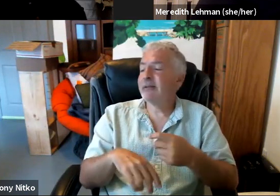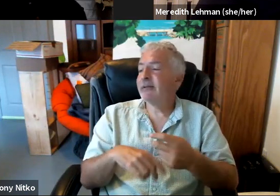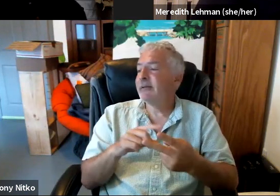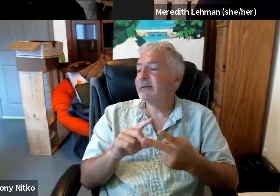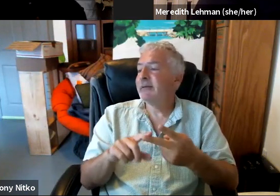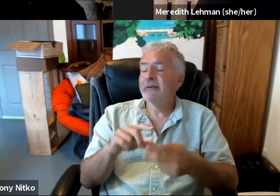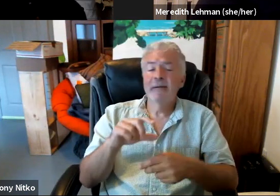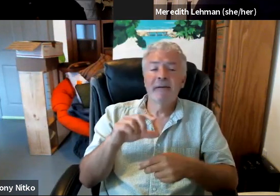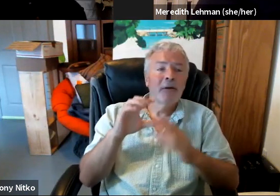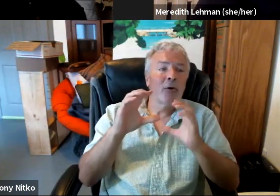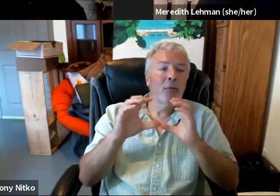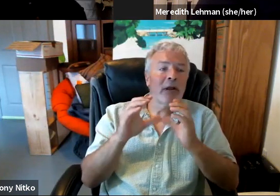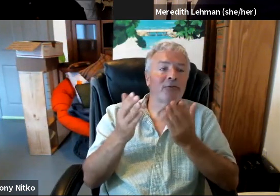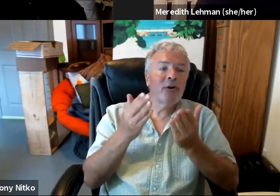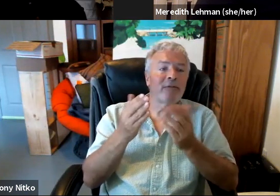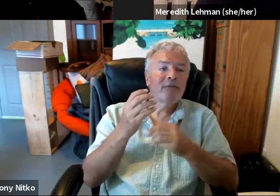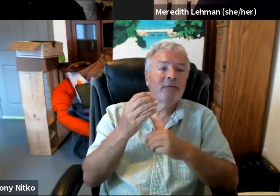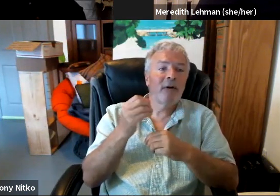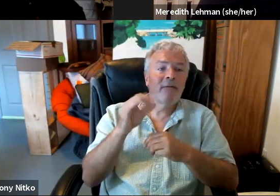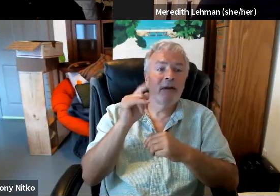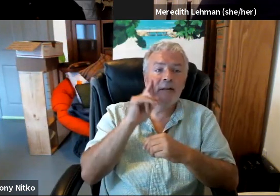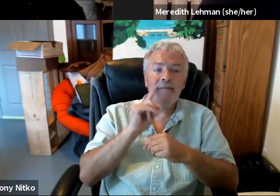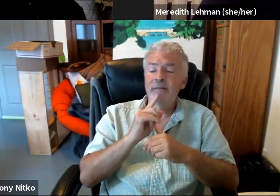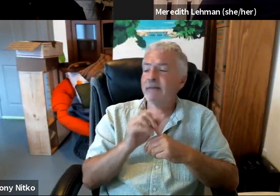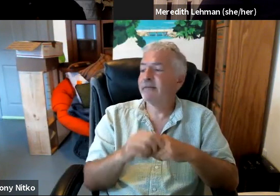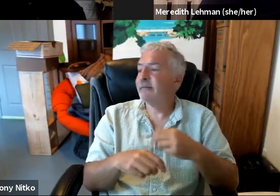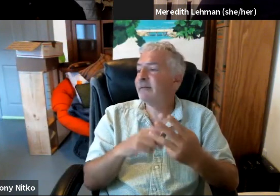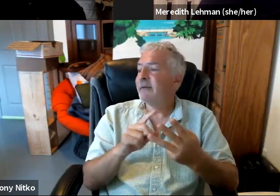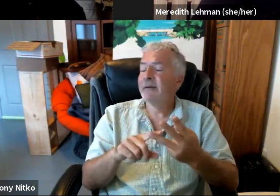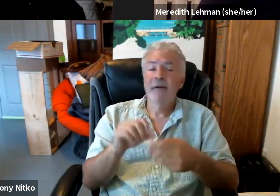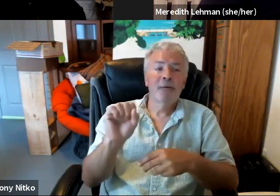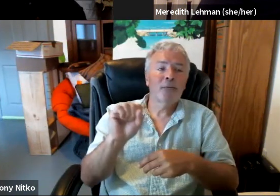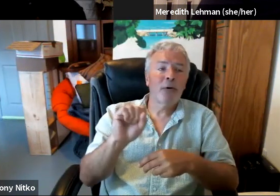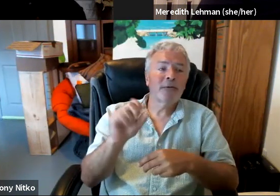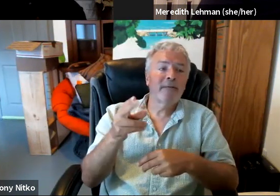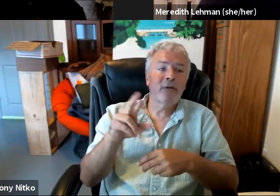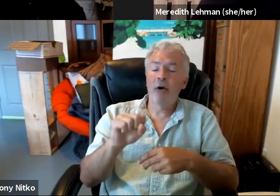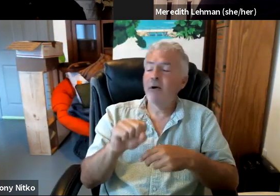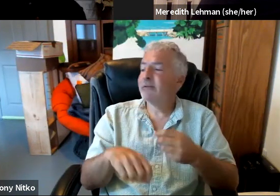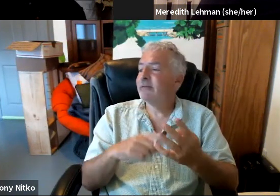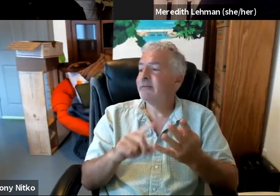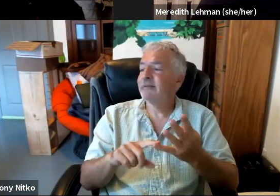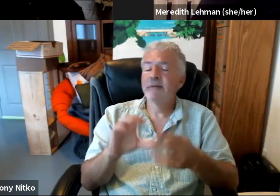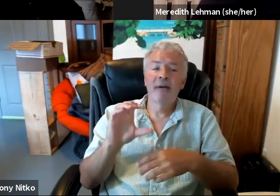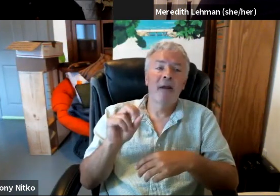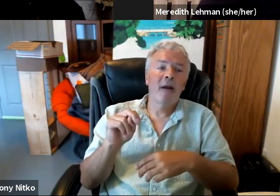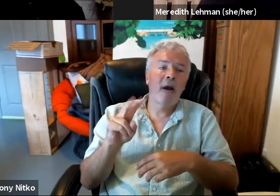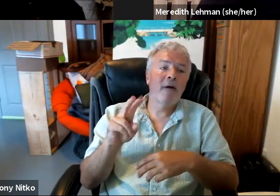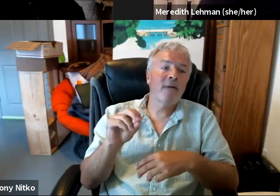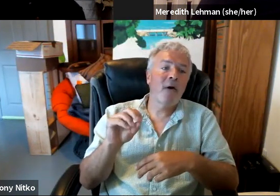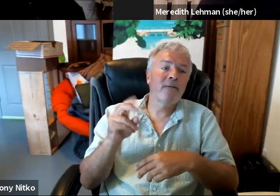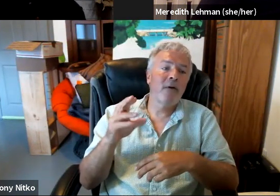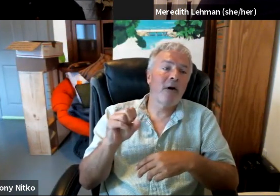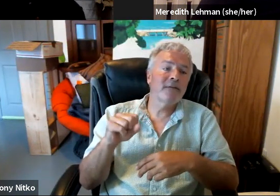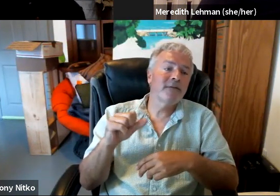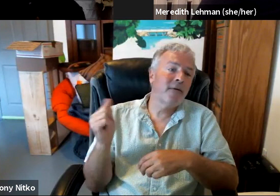the Deaf and Hard of Hearing, Gallaudet University, Communication Services of the Deaf, CSD,